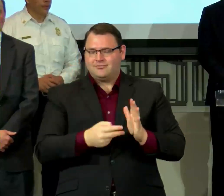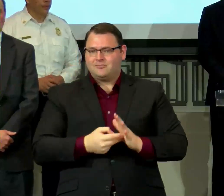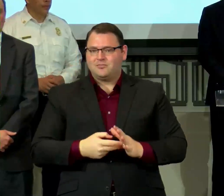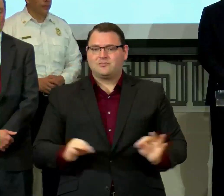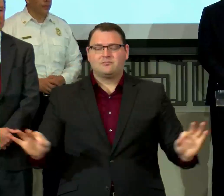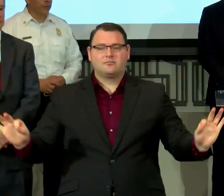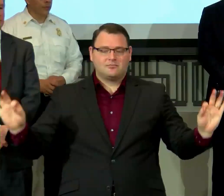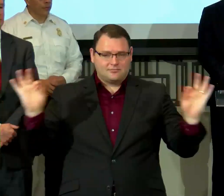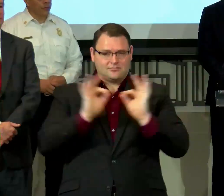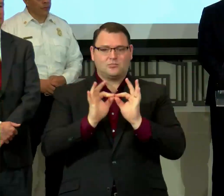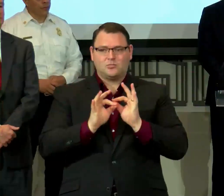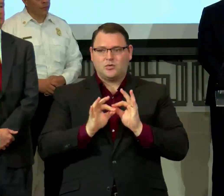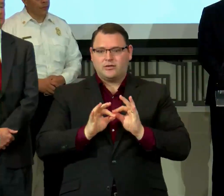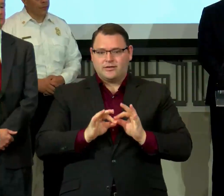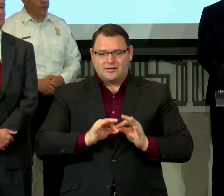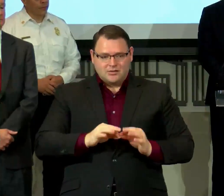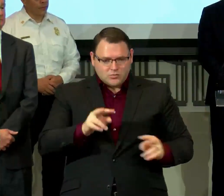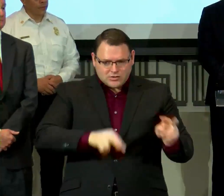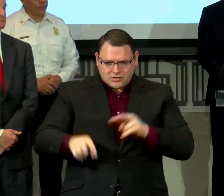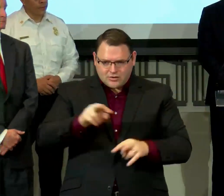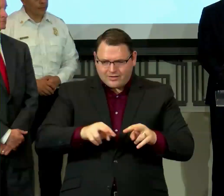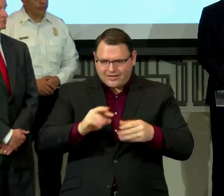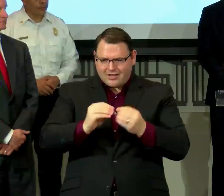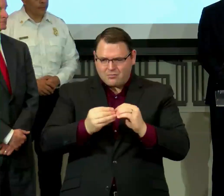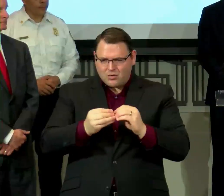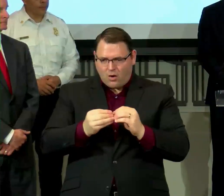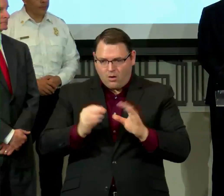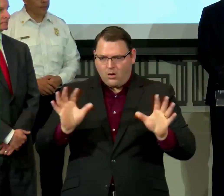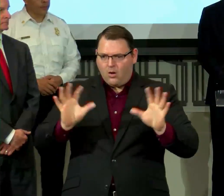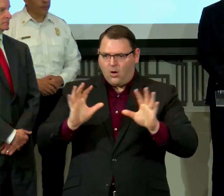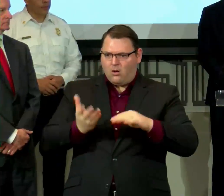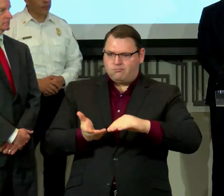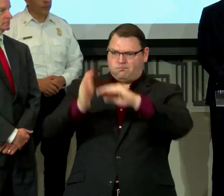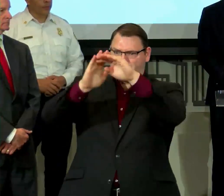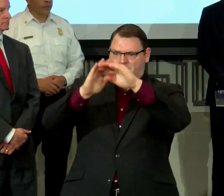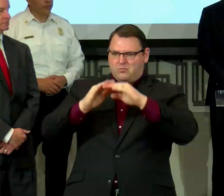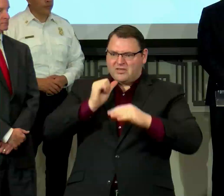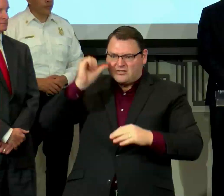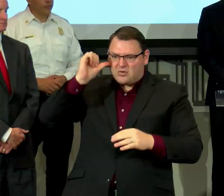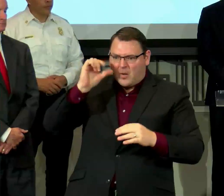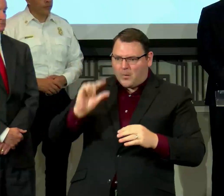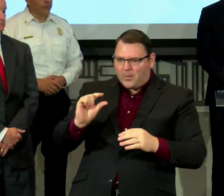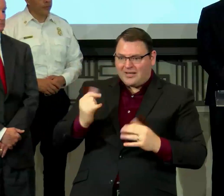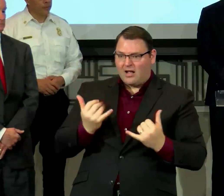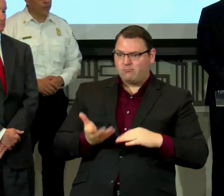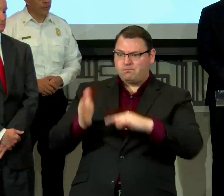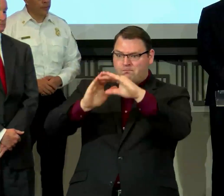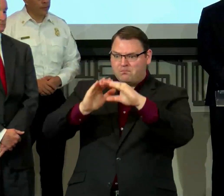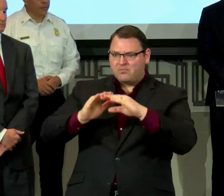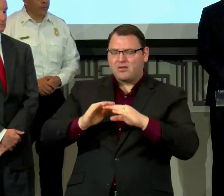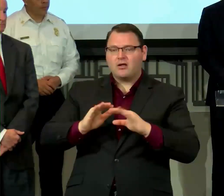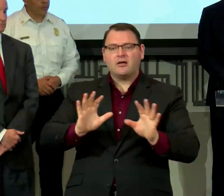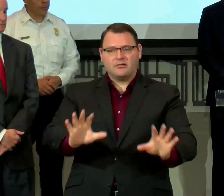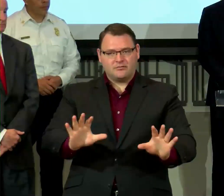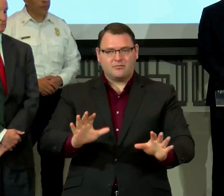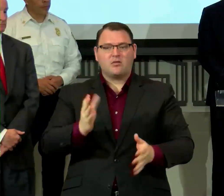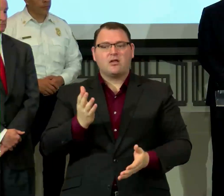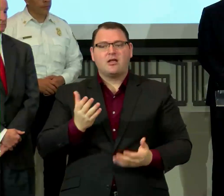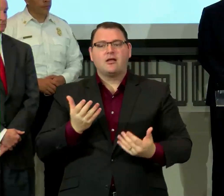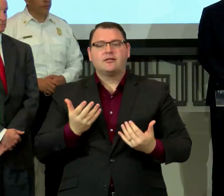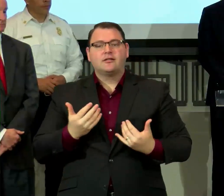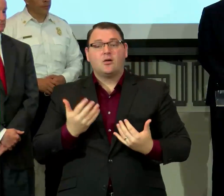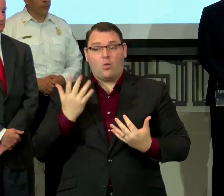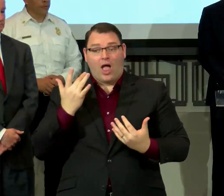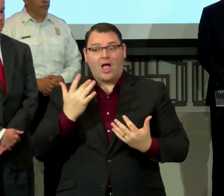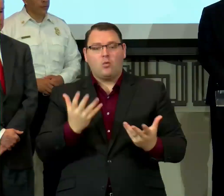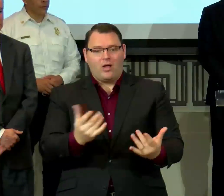social distancing. Do not be distracted by the numbers. Recognize that the numbers are going up. And what that needs to tell you is that the virus is continuing